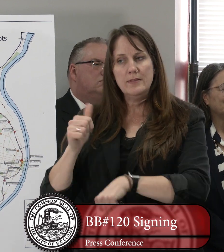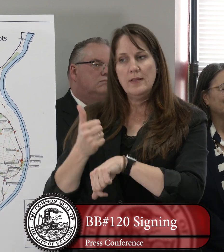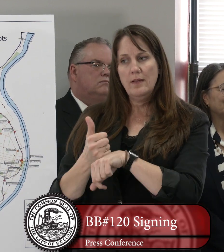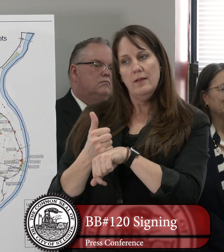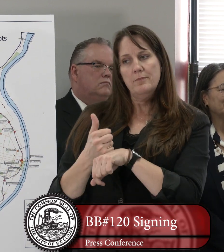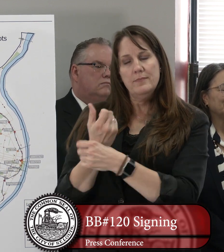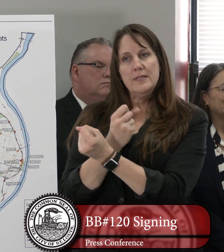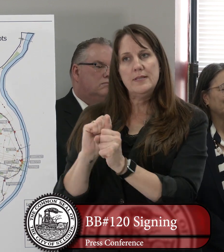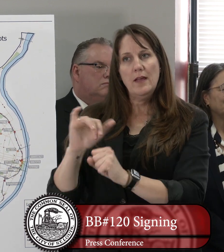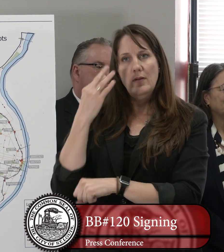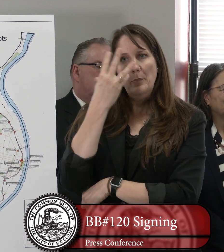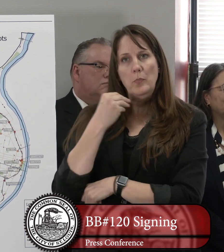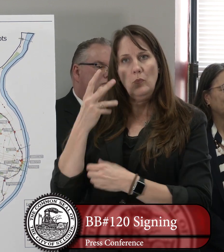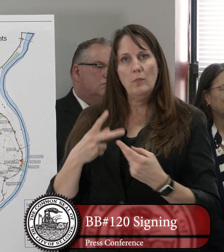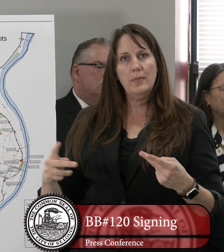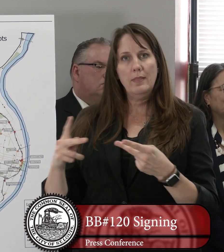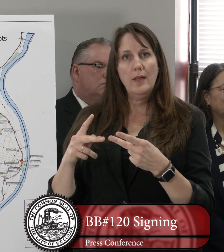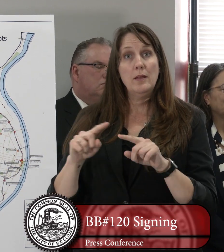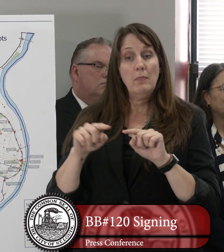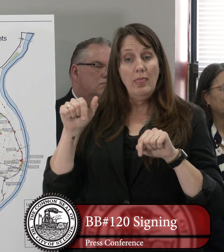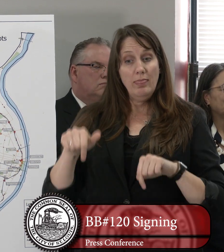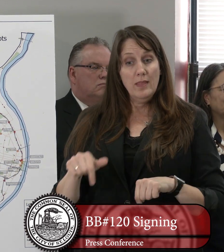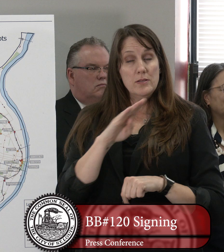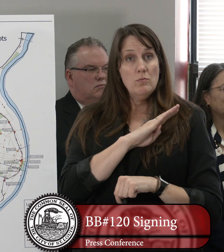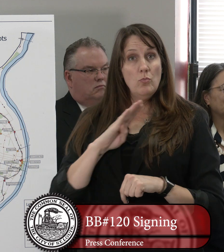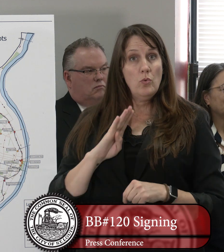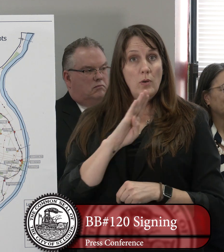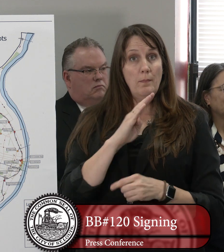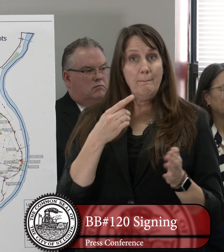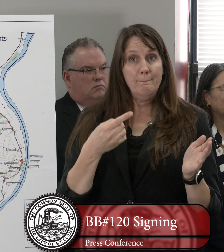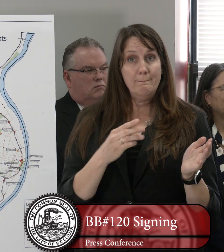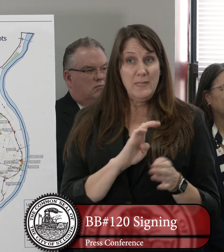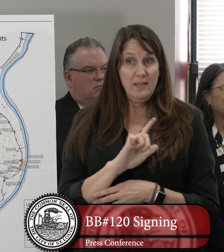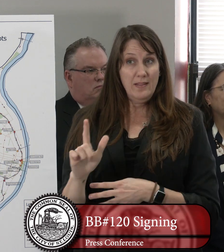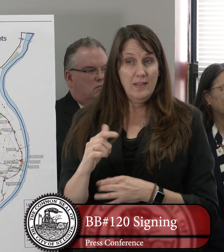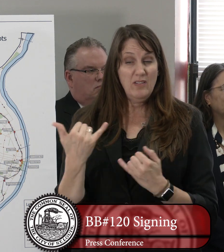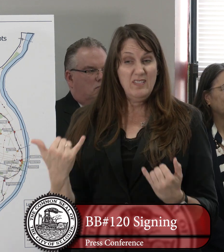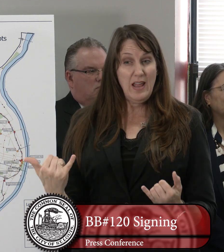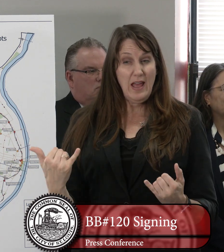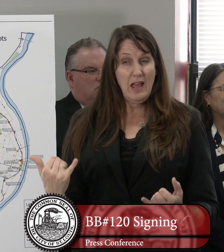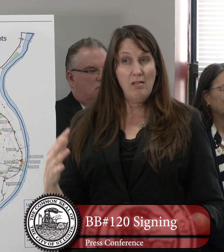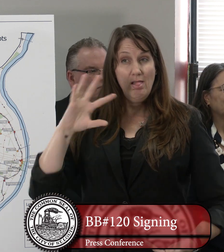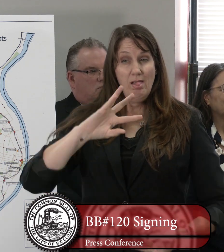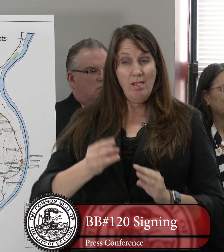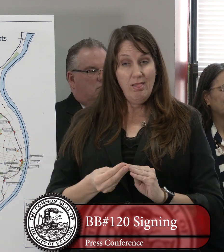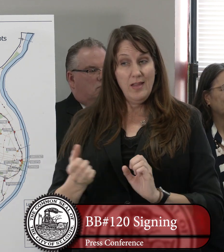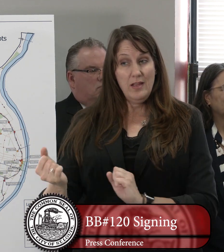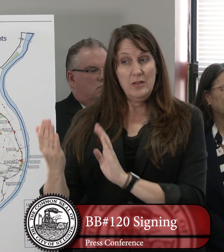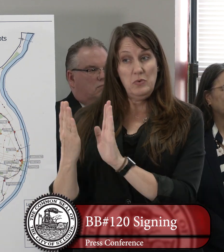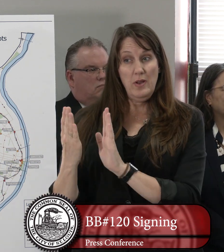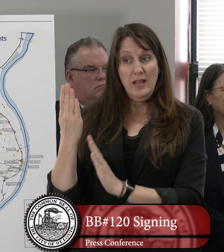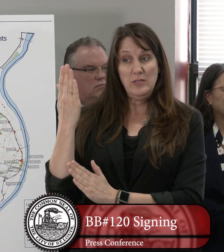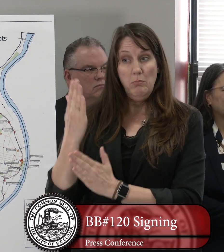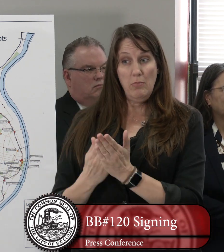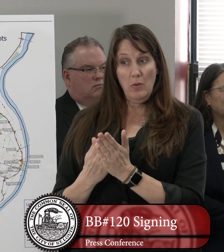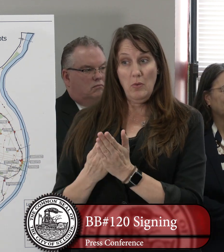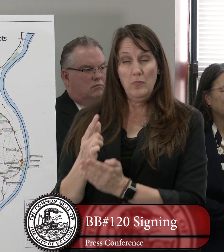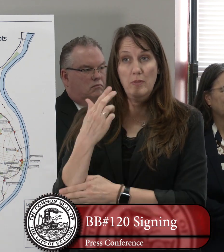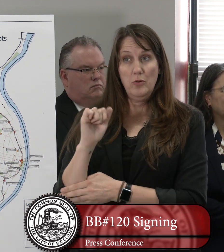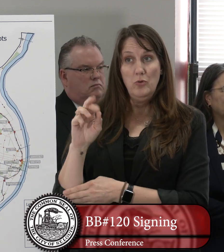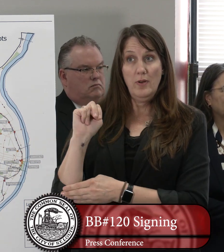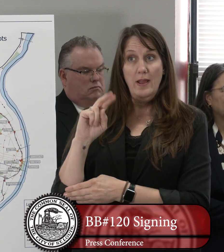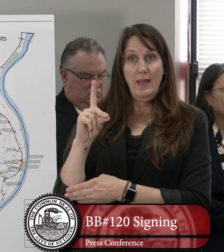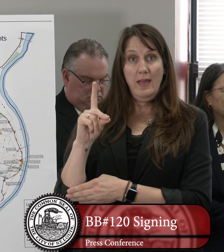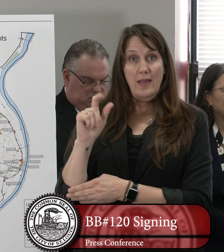passage of this board bill, though, we are now able to comprehensively address both sides of Grand Avenue and to make a